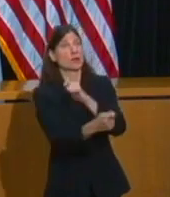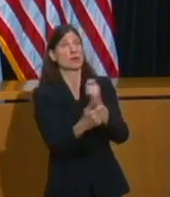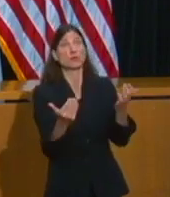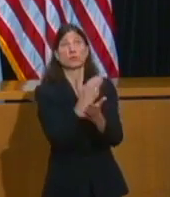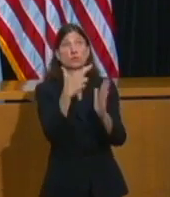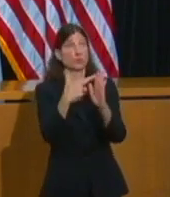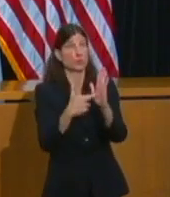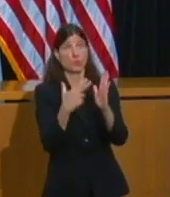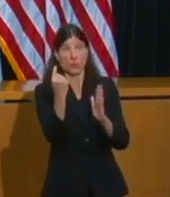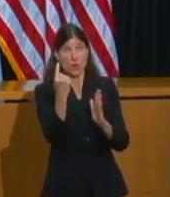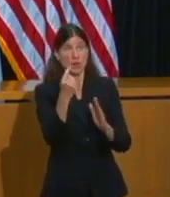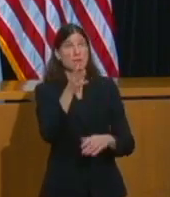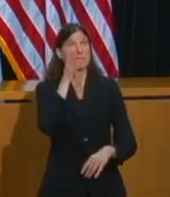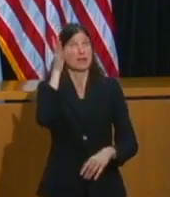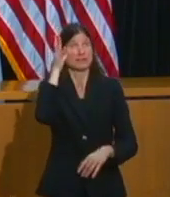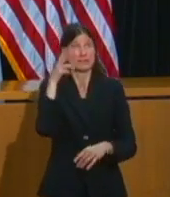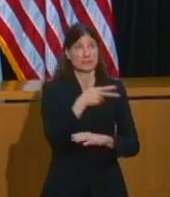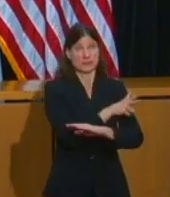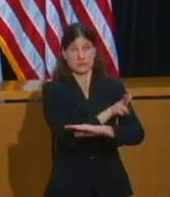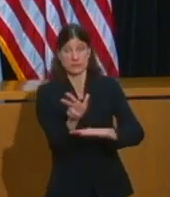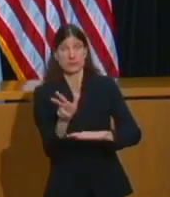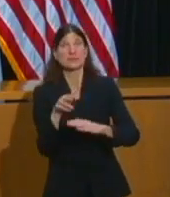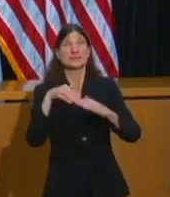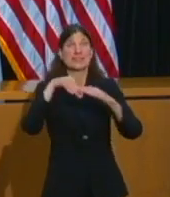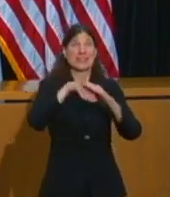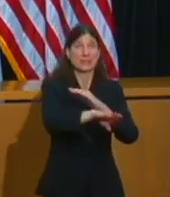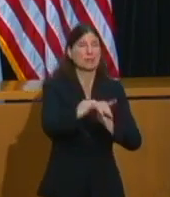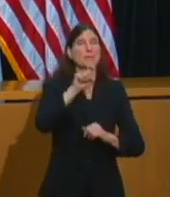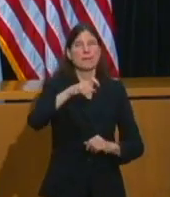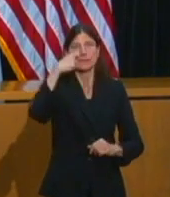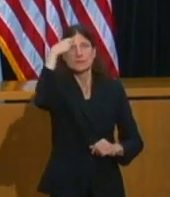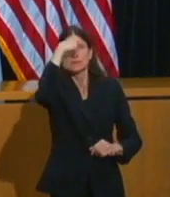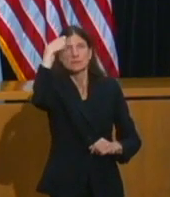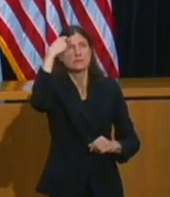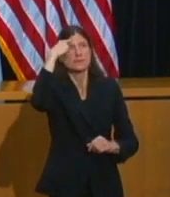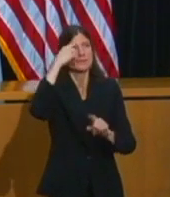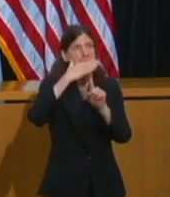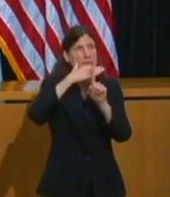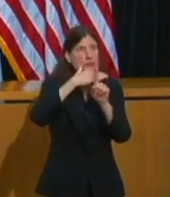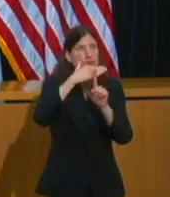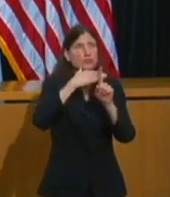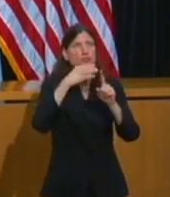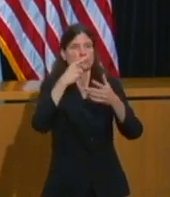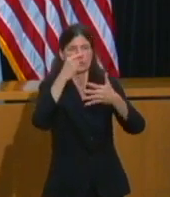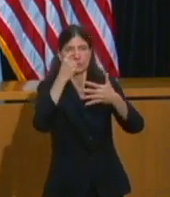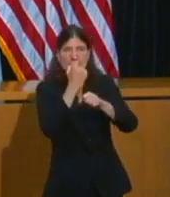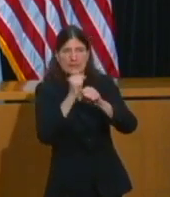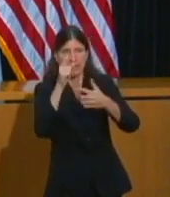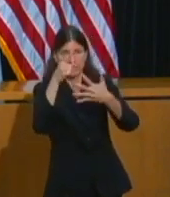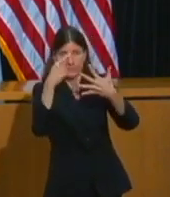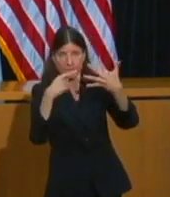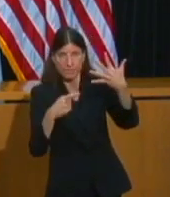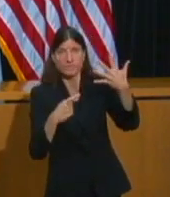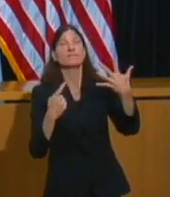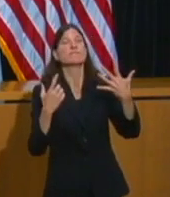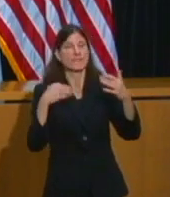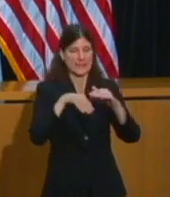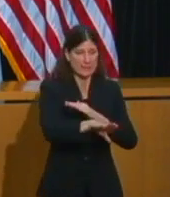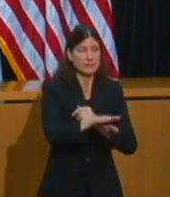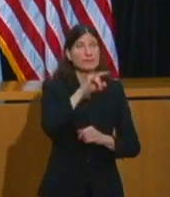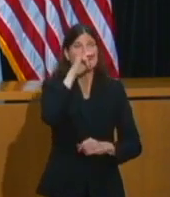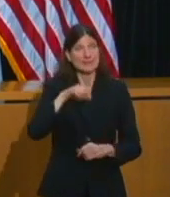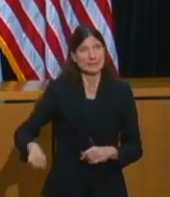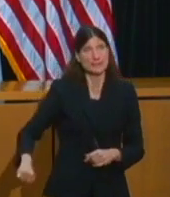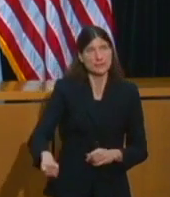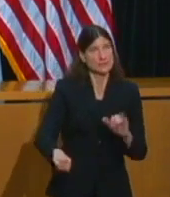health checks, prior to allowing them into the space each day. There must be one point of entry for all families, and